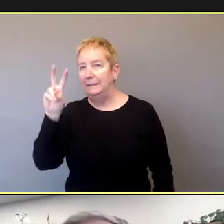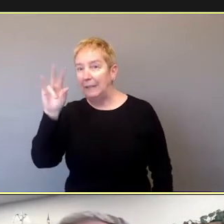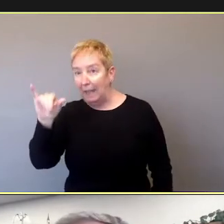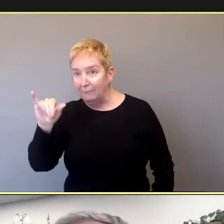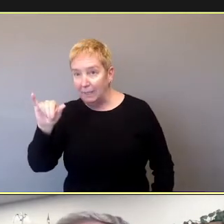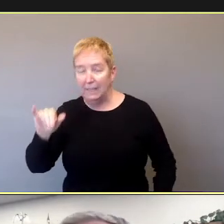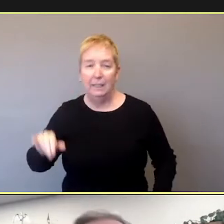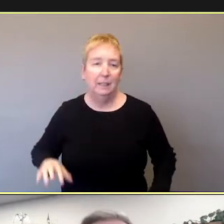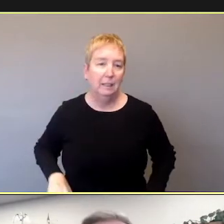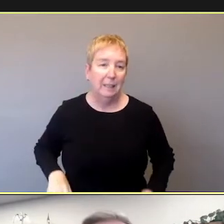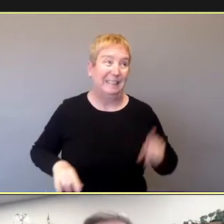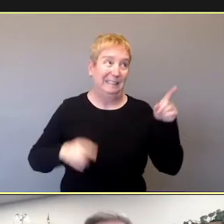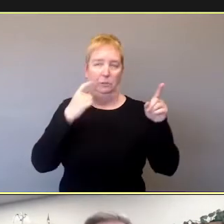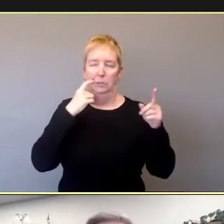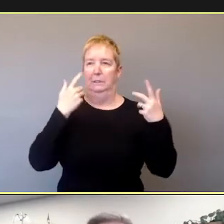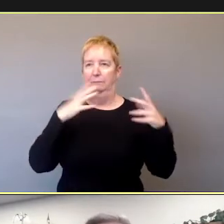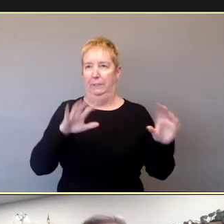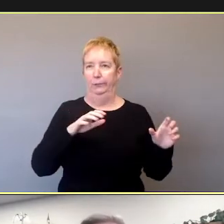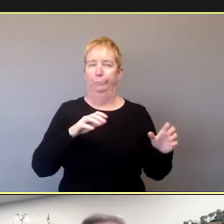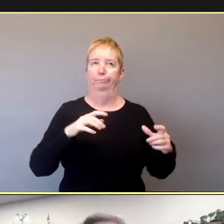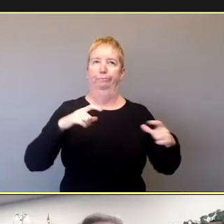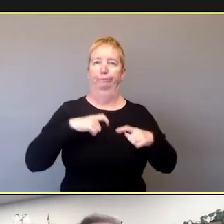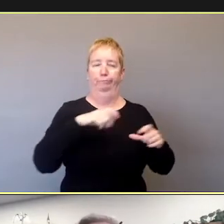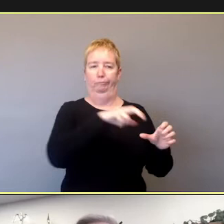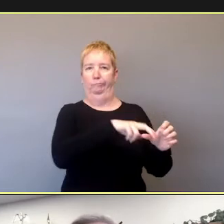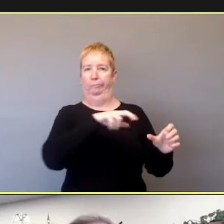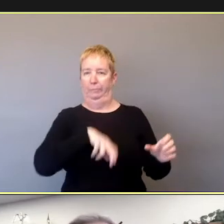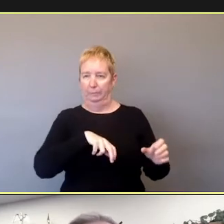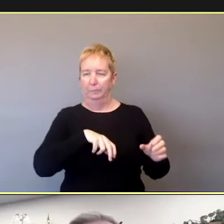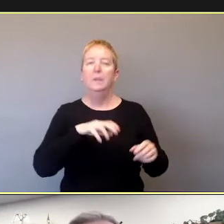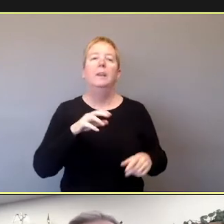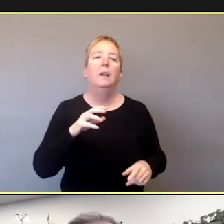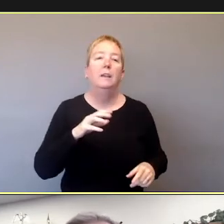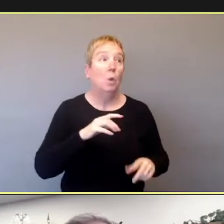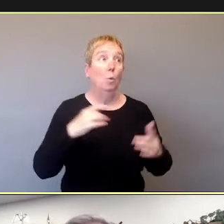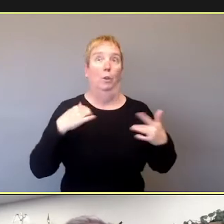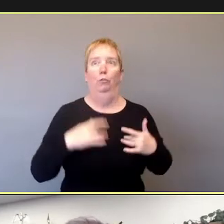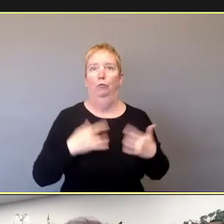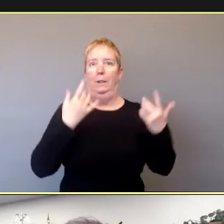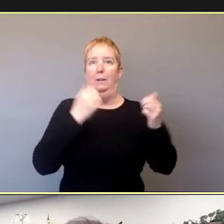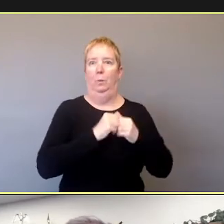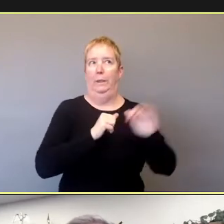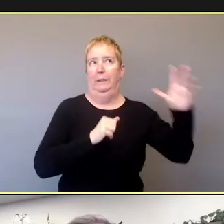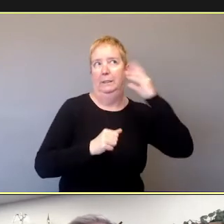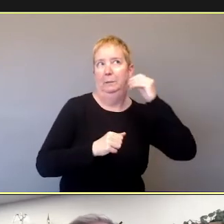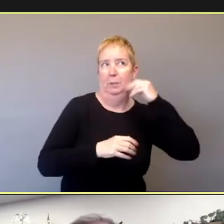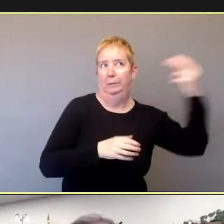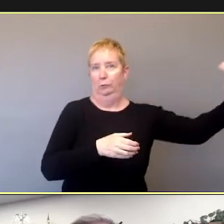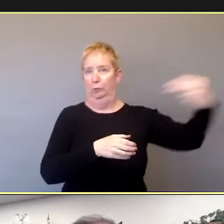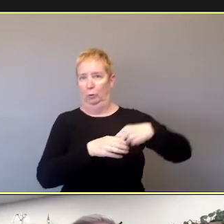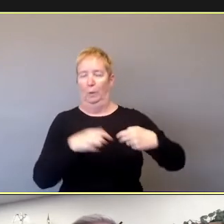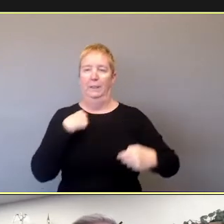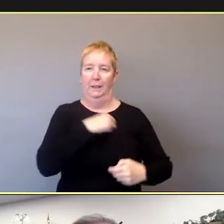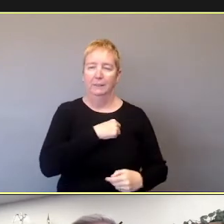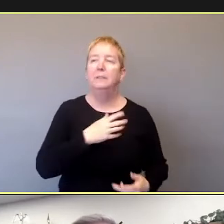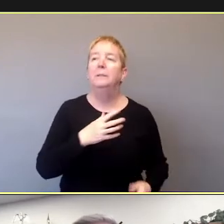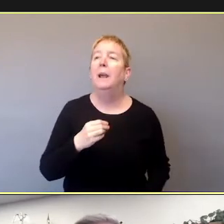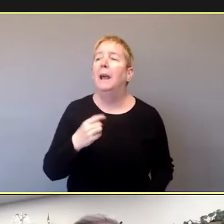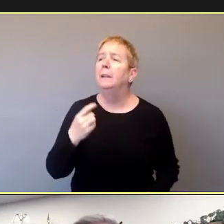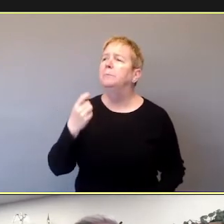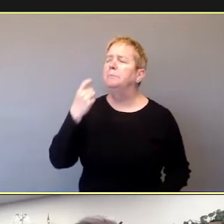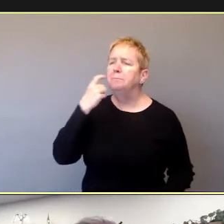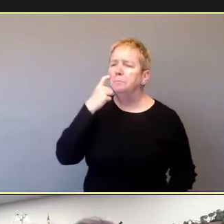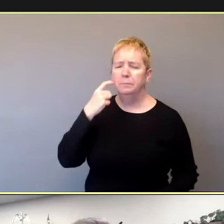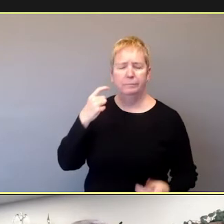recently completed his career. And so we're delighted to have him on board as well. And over the holidays, I was trying to reflect